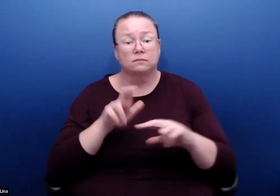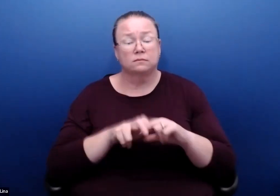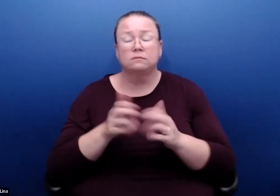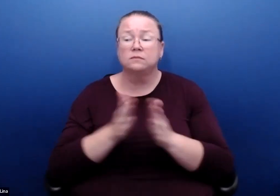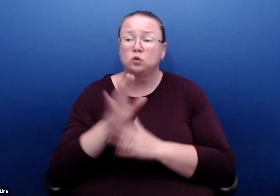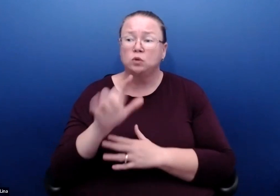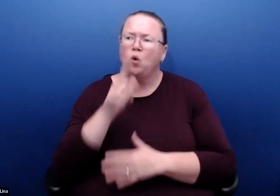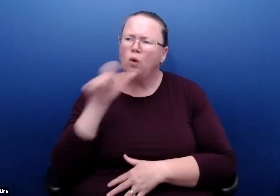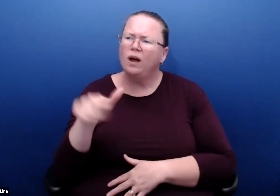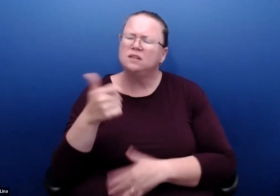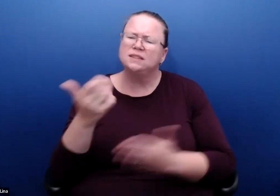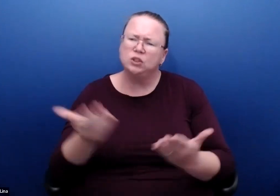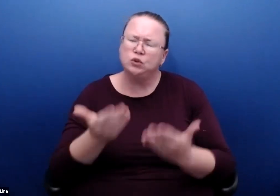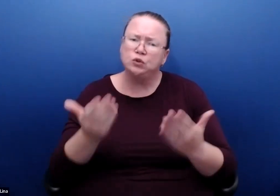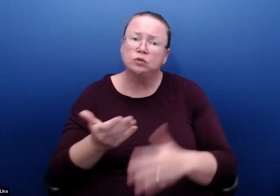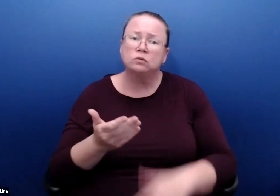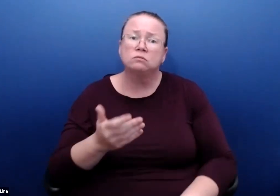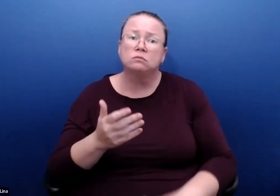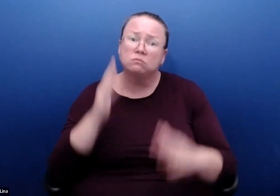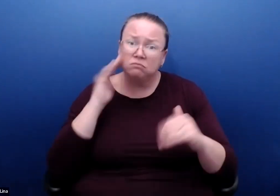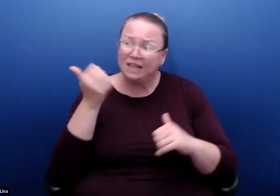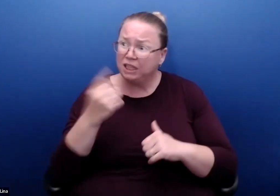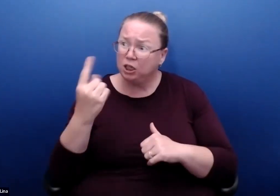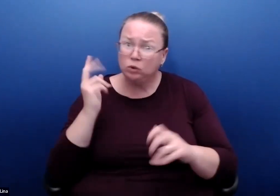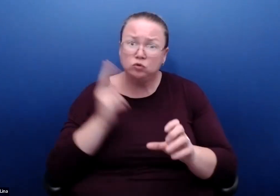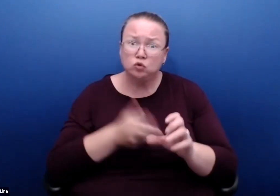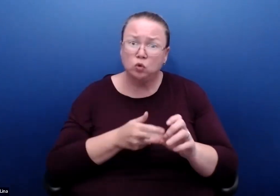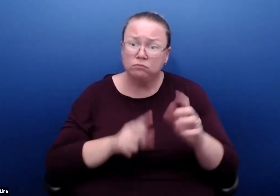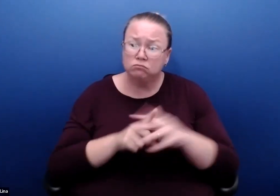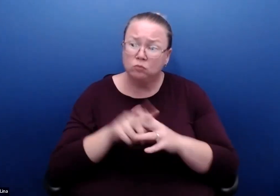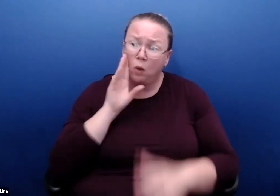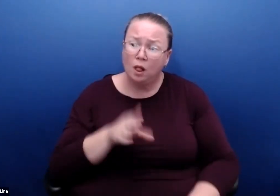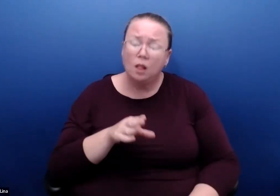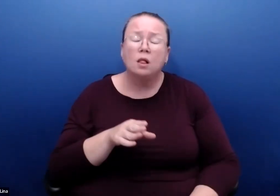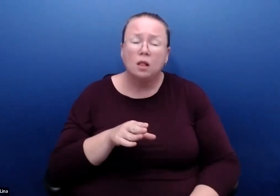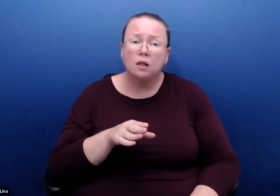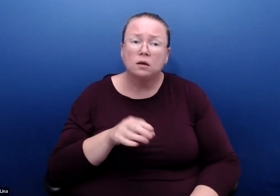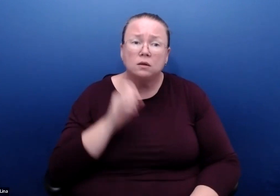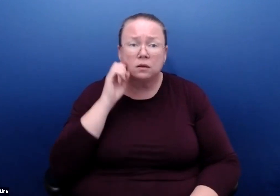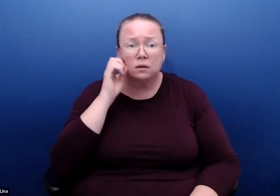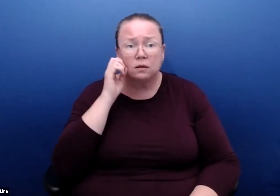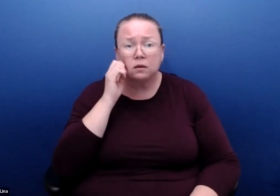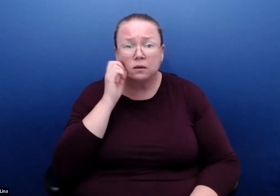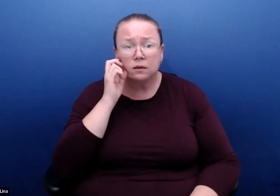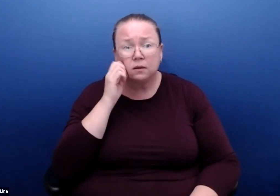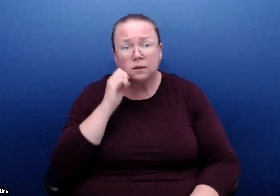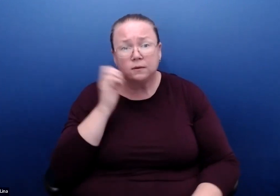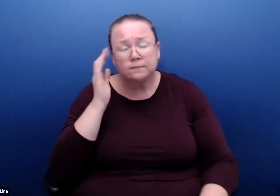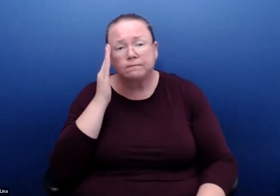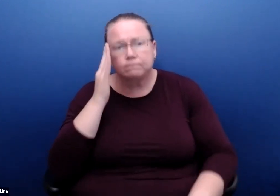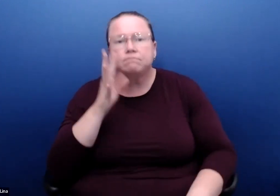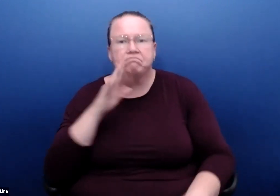Raquel who else was in the home and if she expected anyone else to join us. ¿Y no estás expectando que alguien más viene?